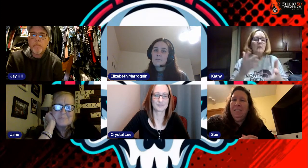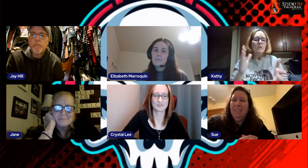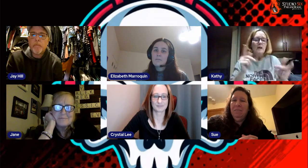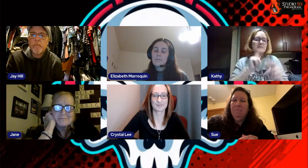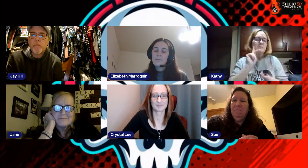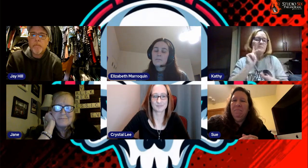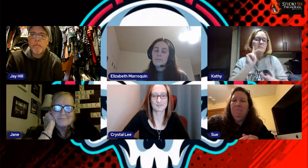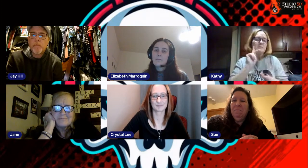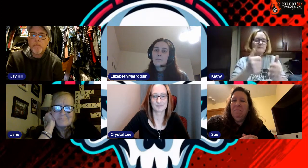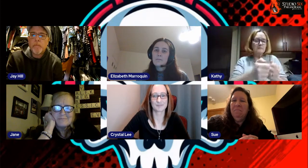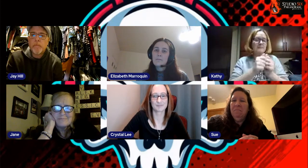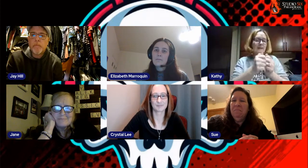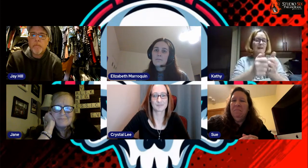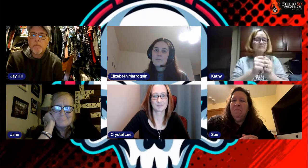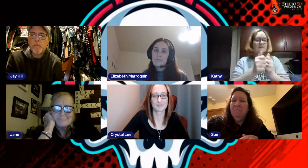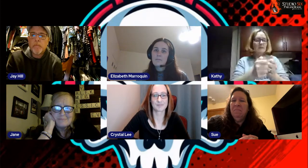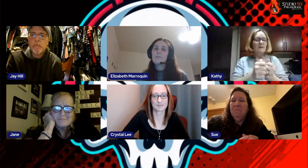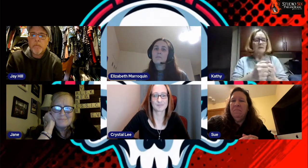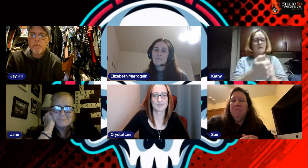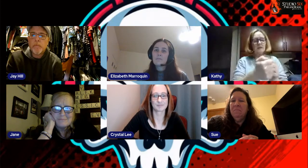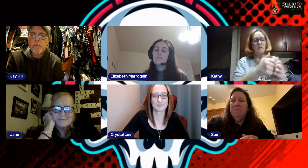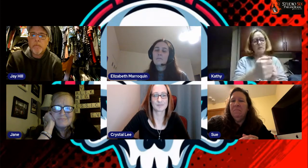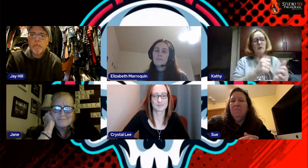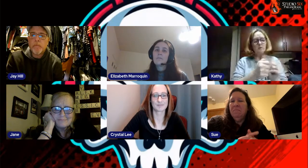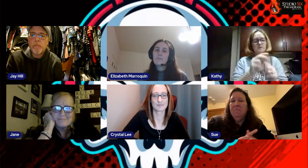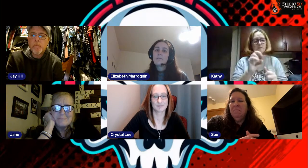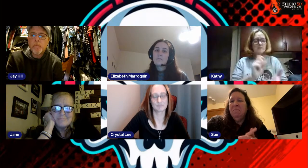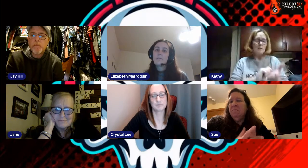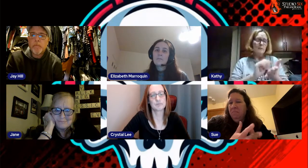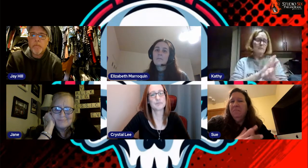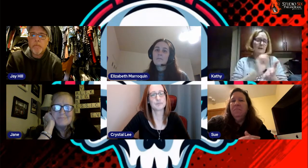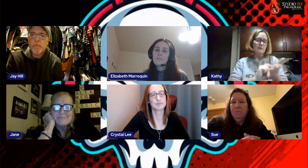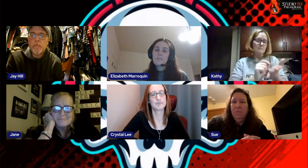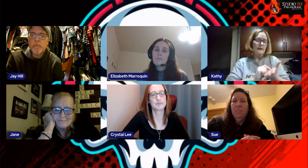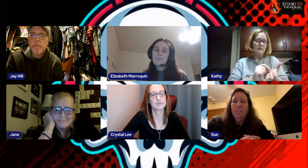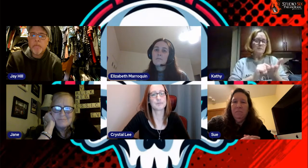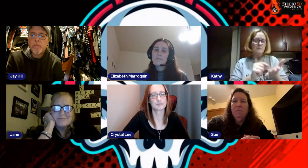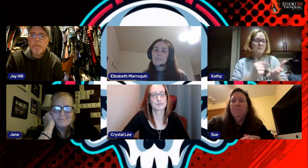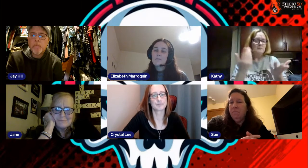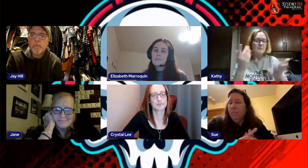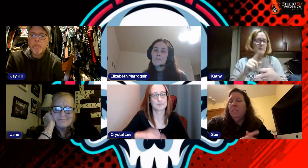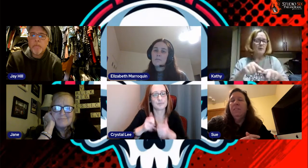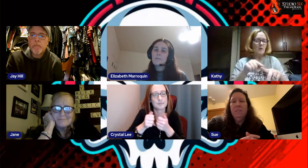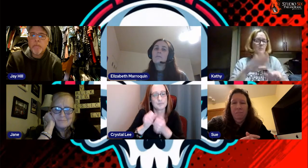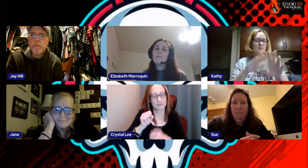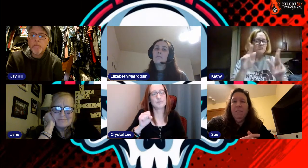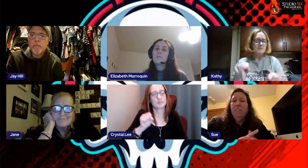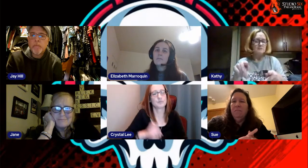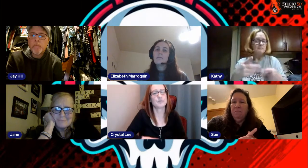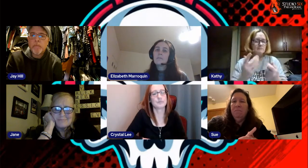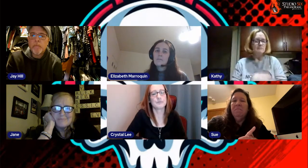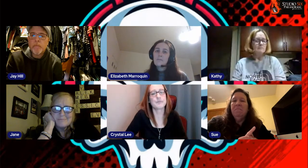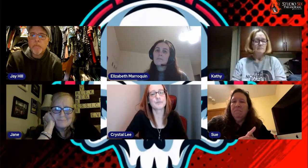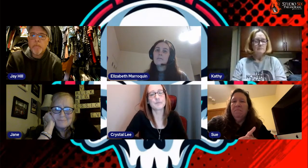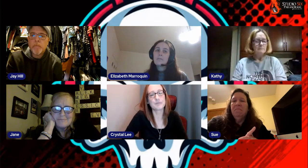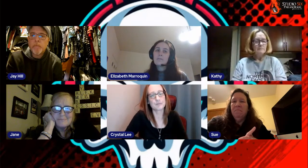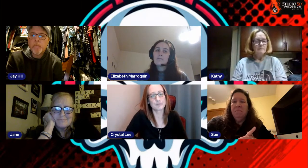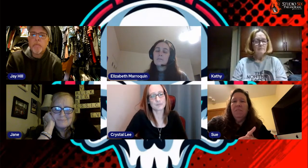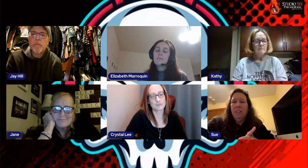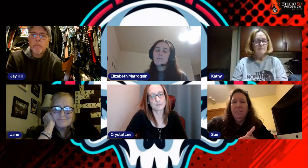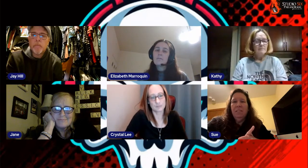Because I know a lot of deaf people tend to text with notes. Some people might write, depending on the person.